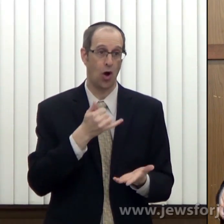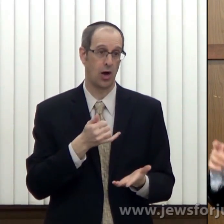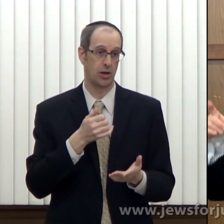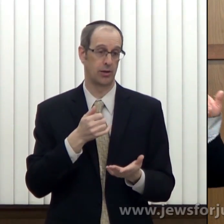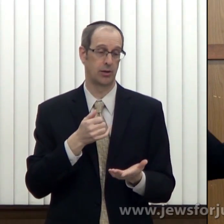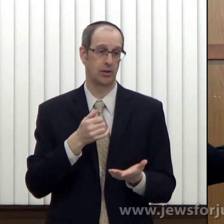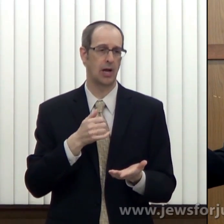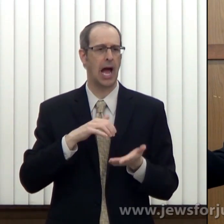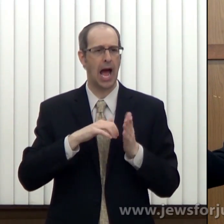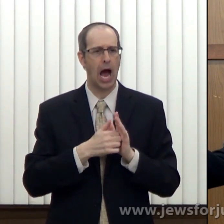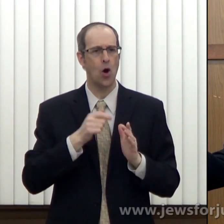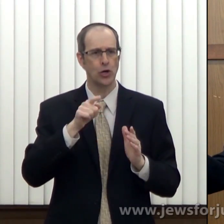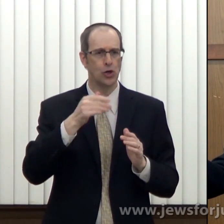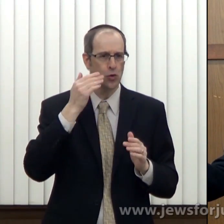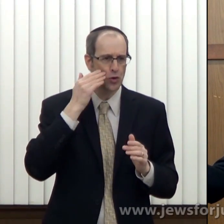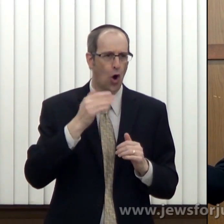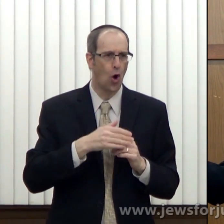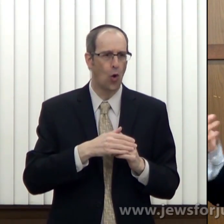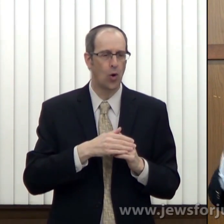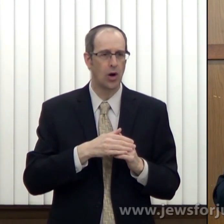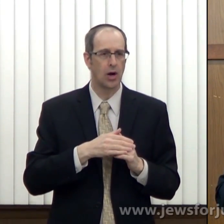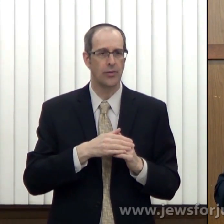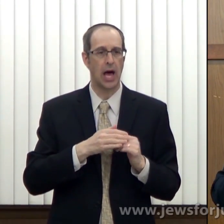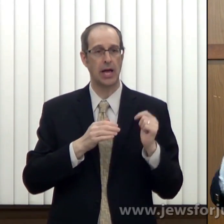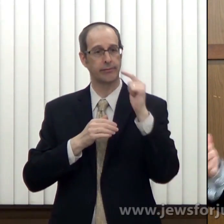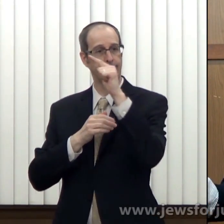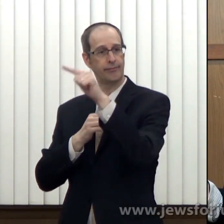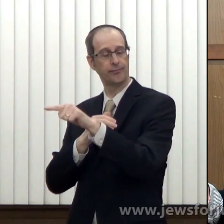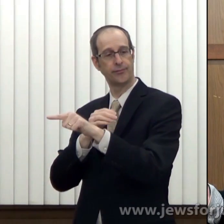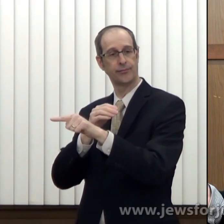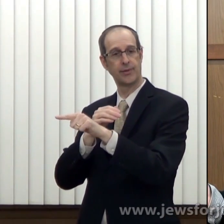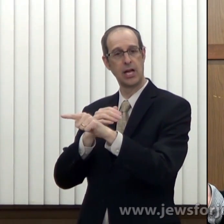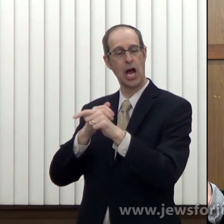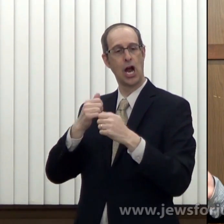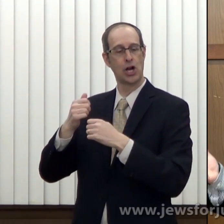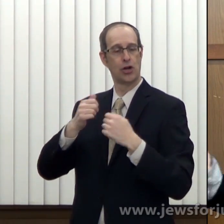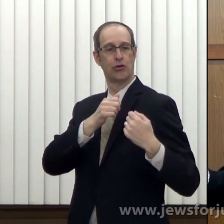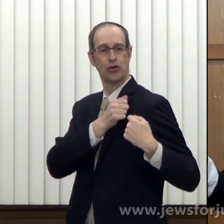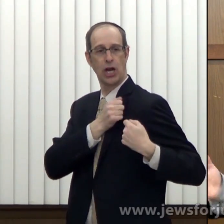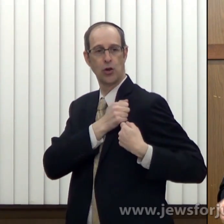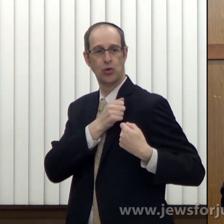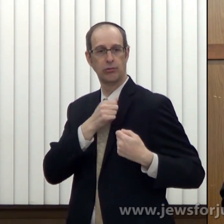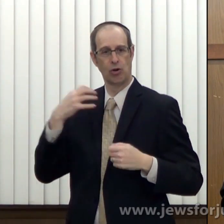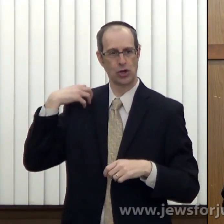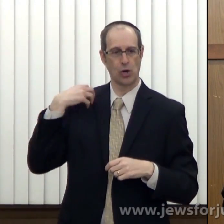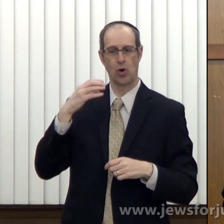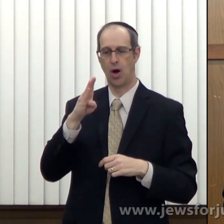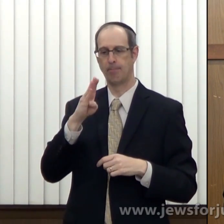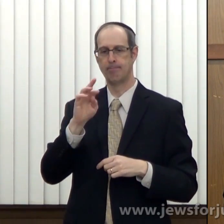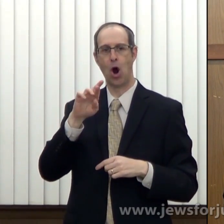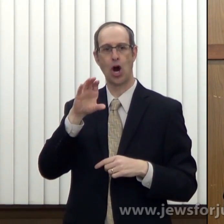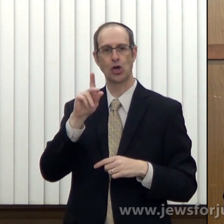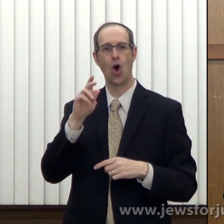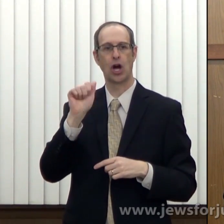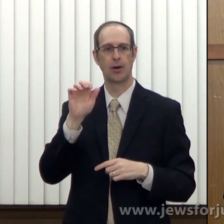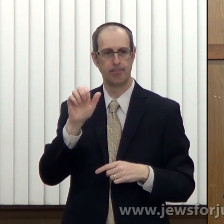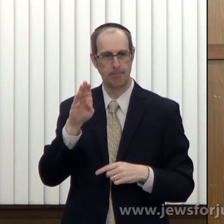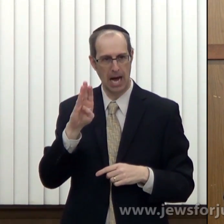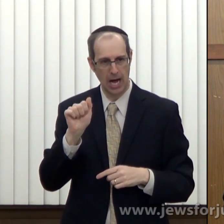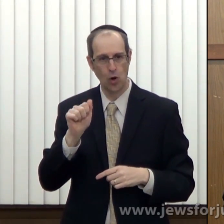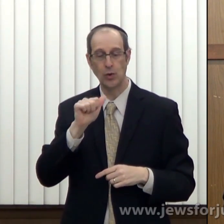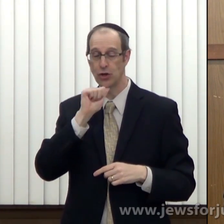said, how do you know that Bar Kokhba wasn't the Messiah? How do you know Bar Kokhba was not the